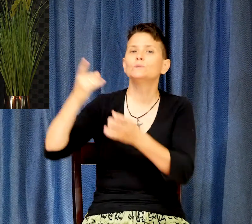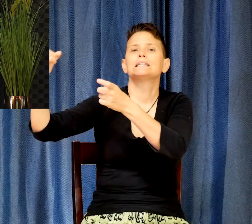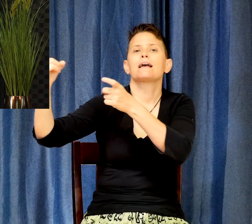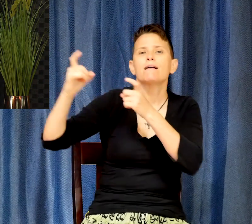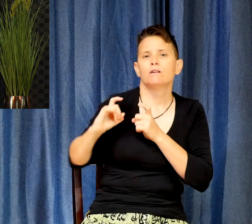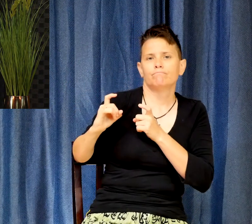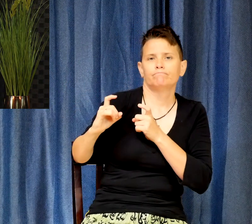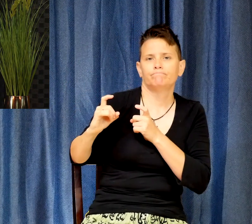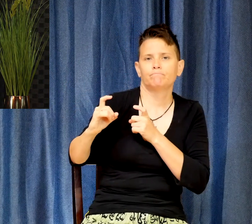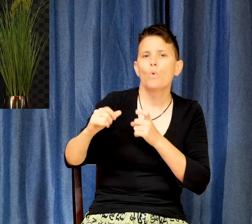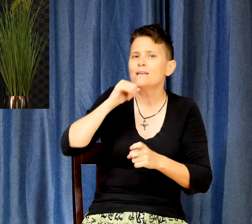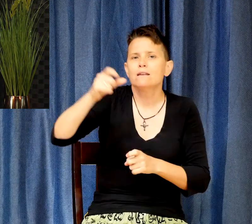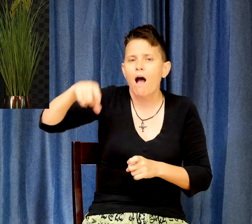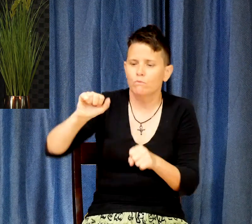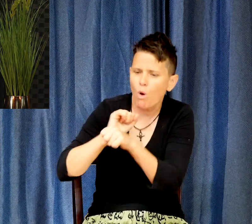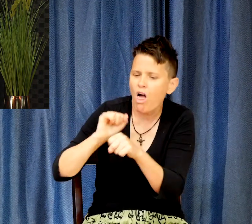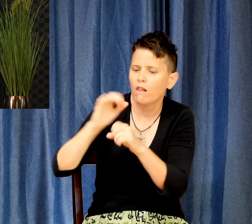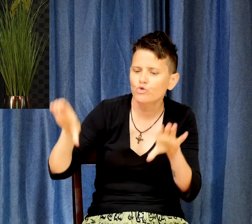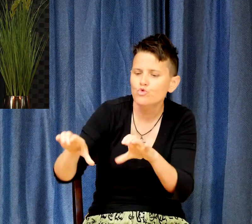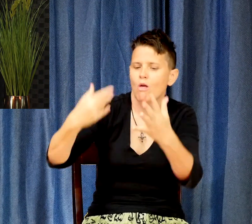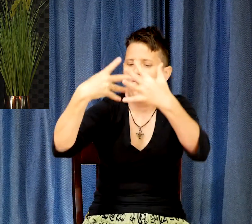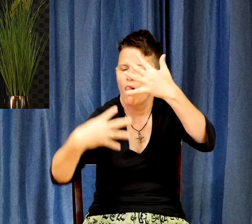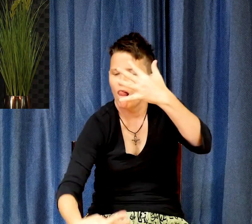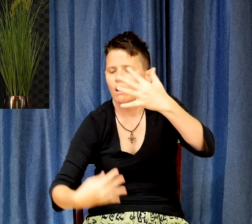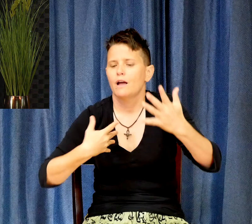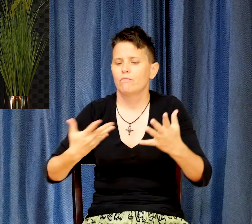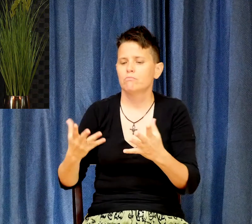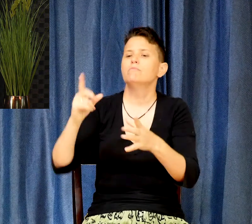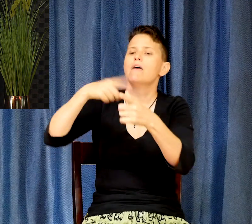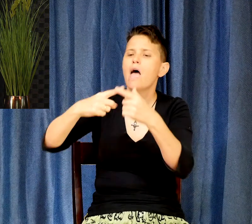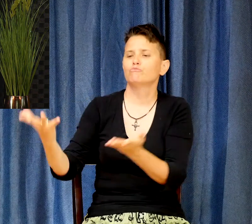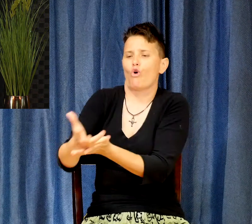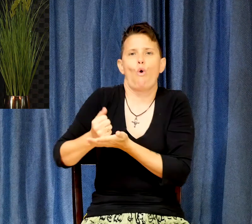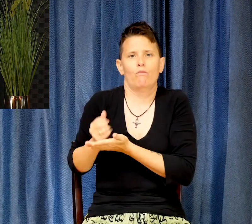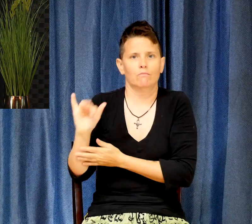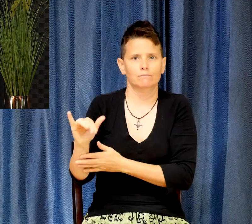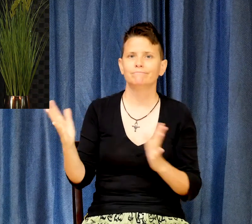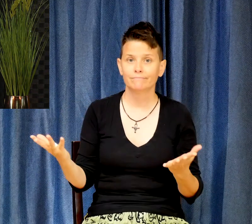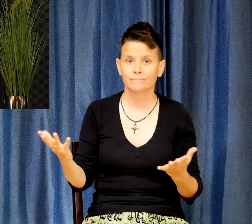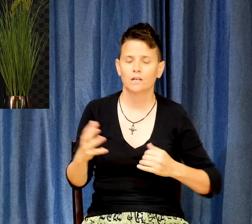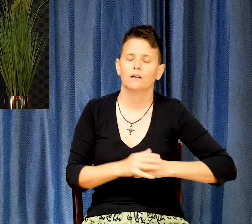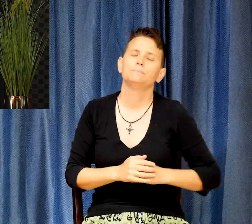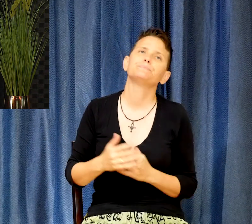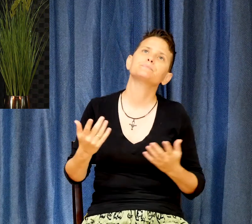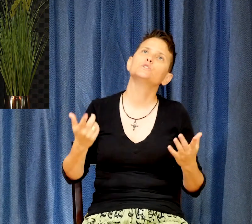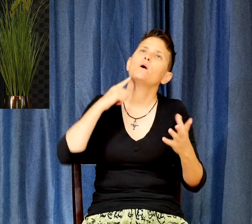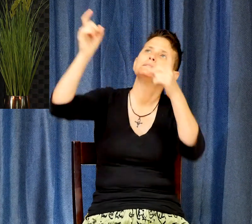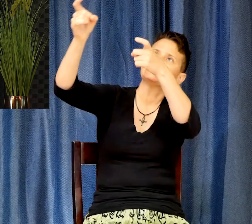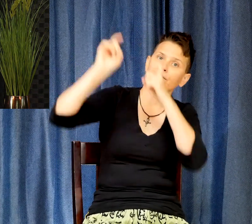being alive, that God's love was so big and so infinite that it could fill the gaps in our own